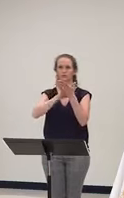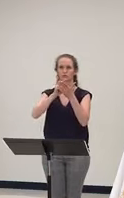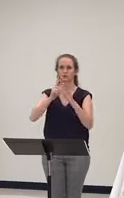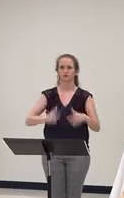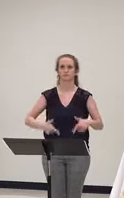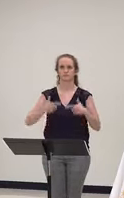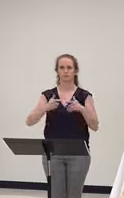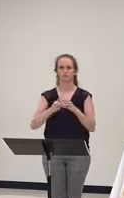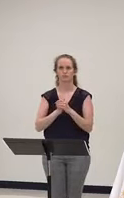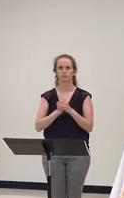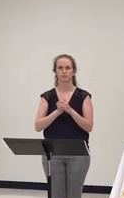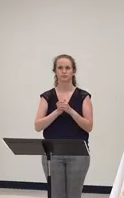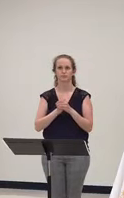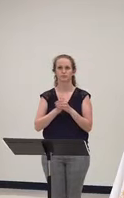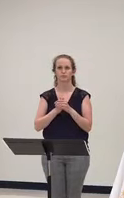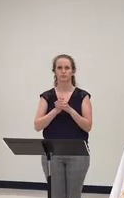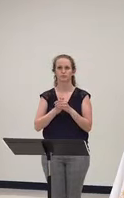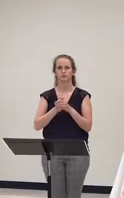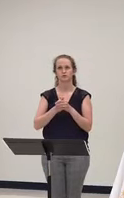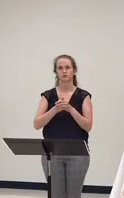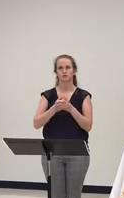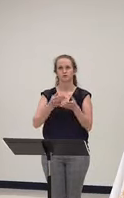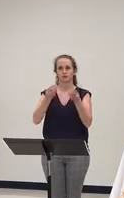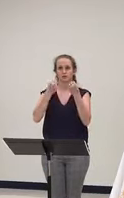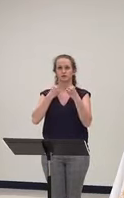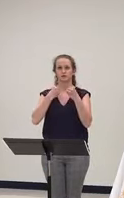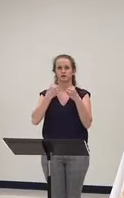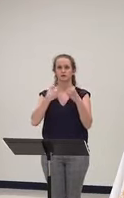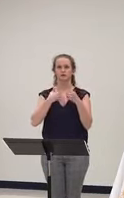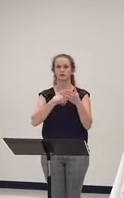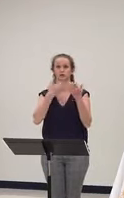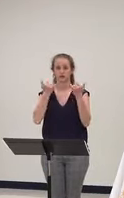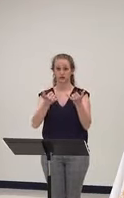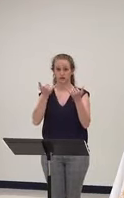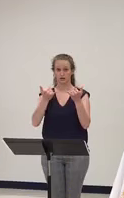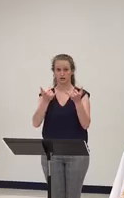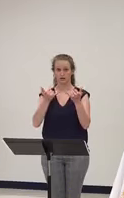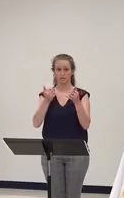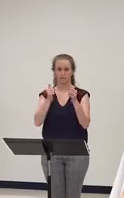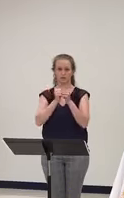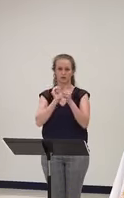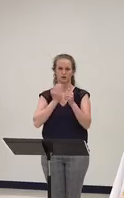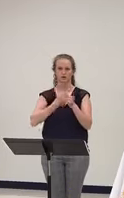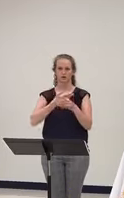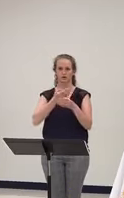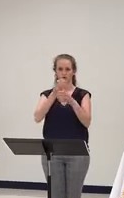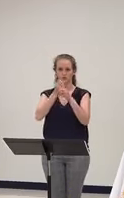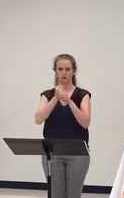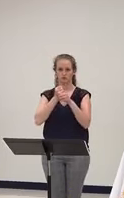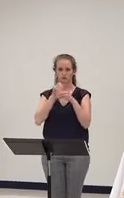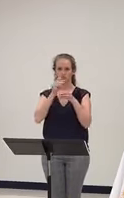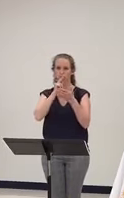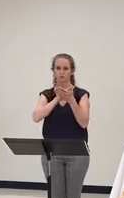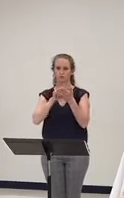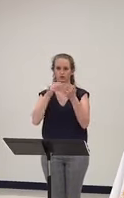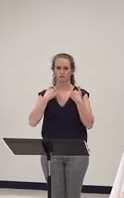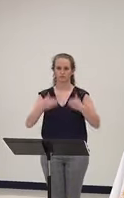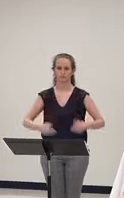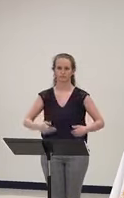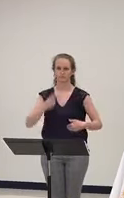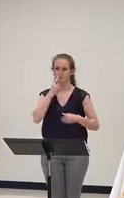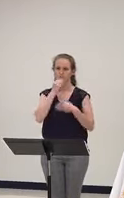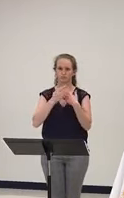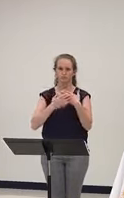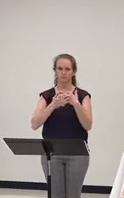life, which is foreshadowed in this present age by our reception of your precious body and